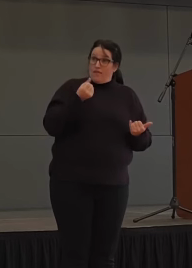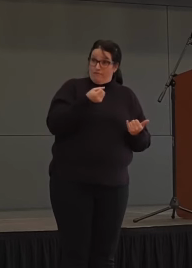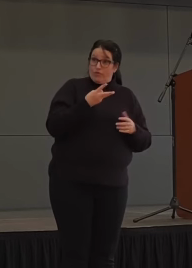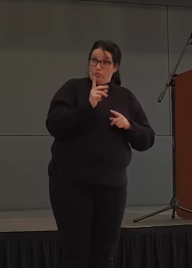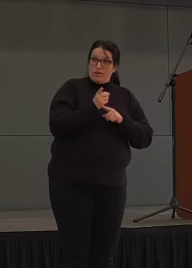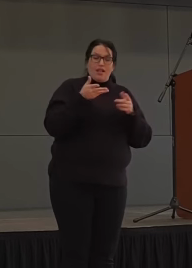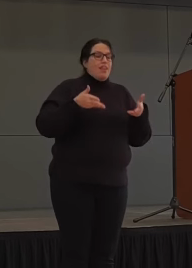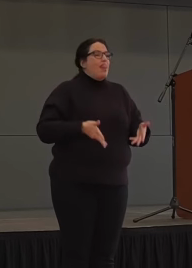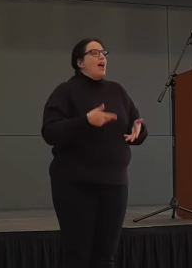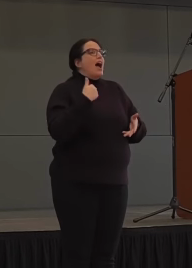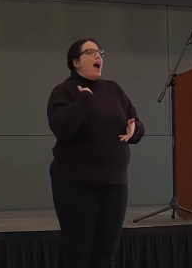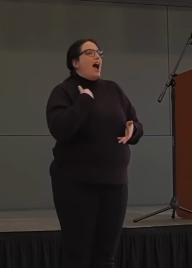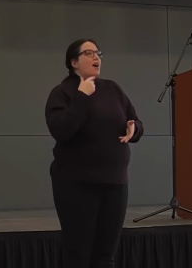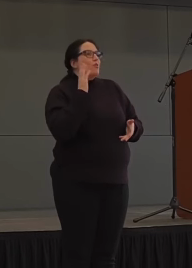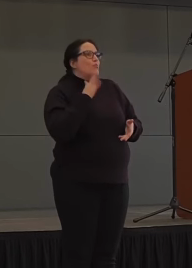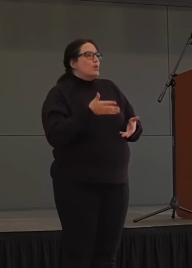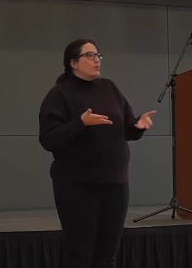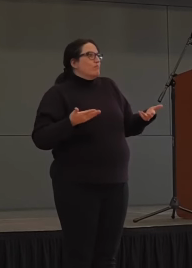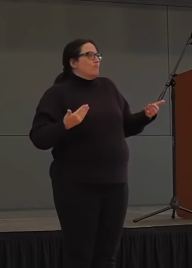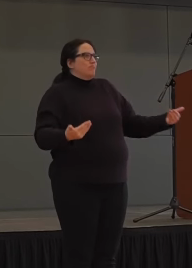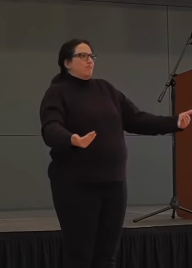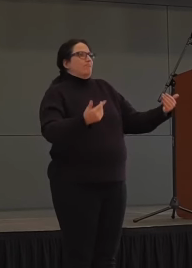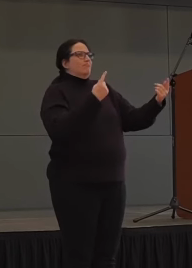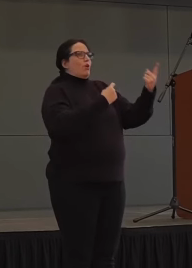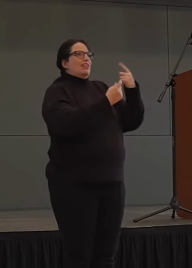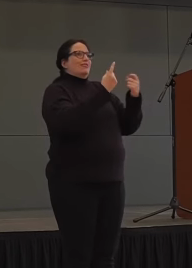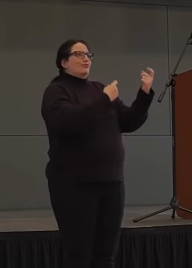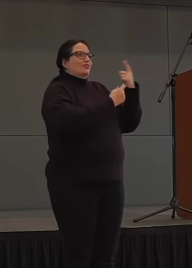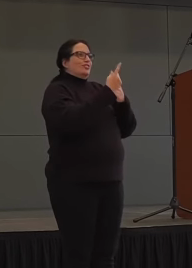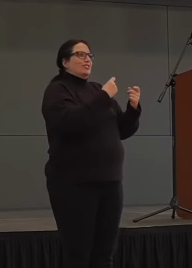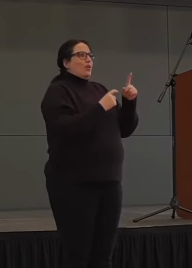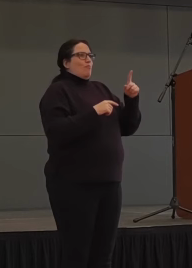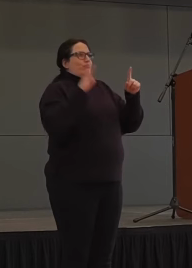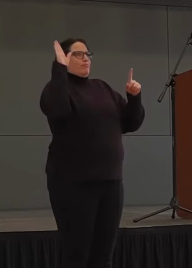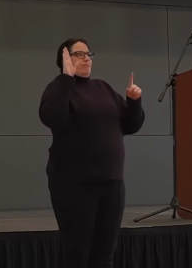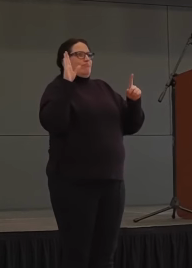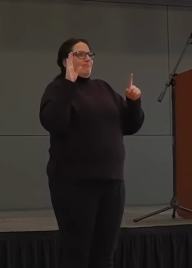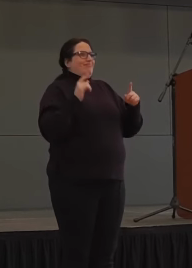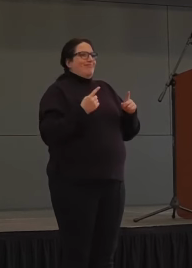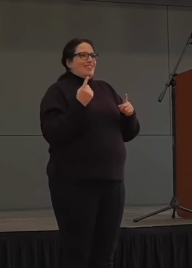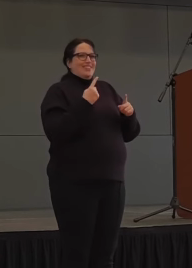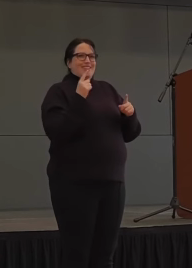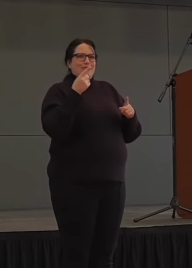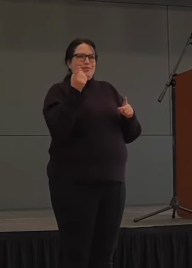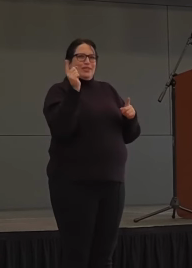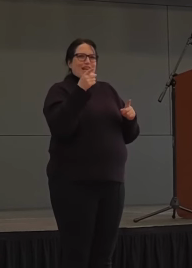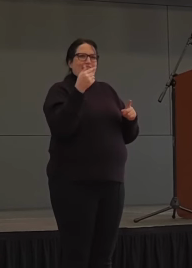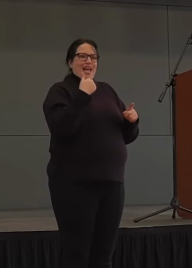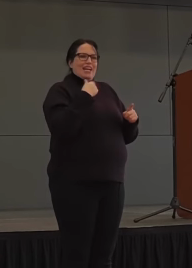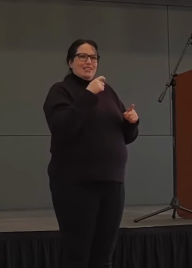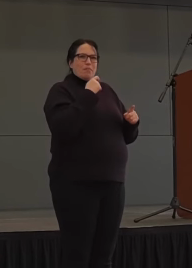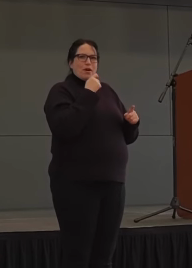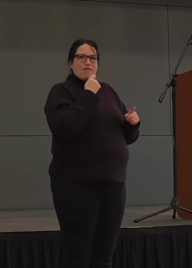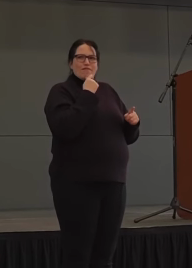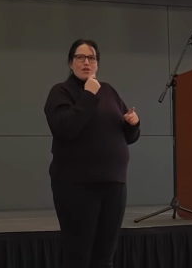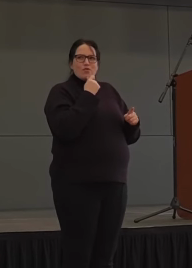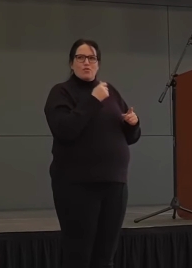And what questions do you have? I know there's someone that's coming around or has a